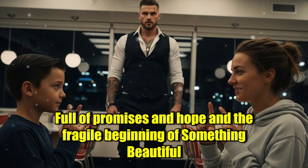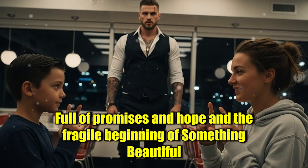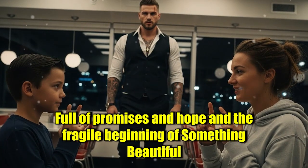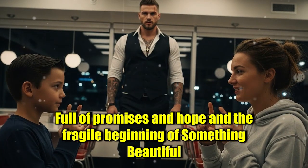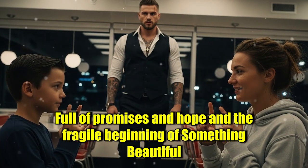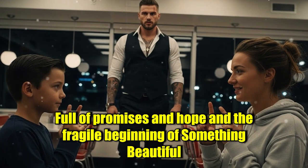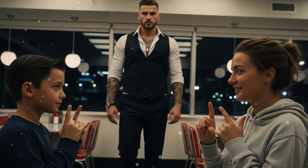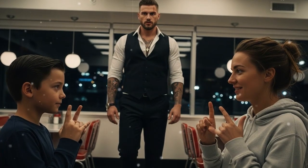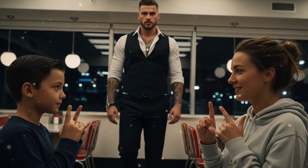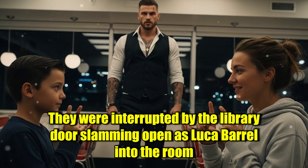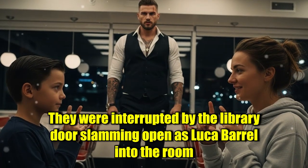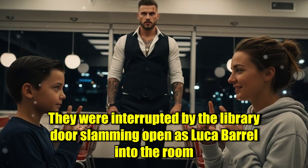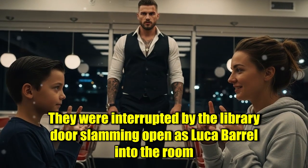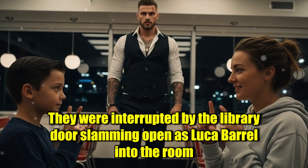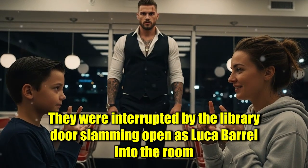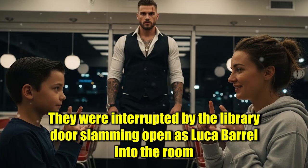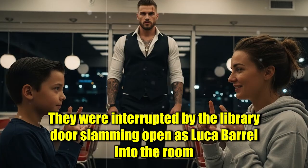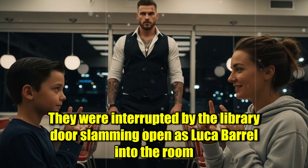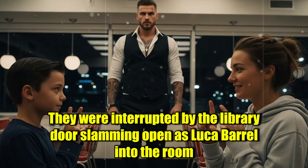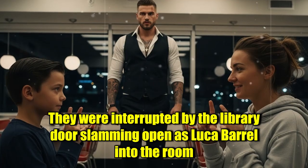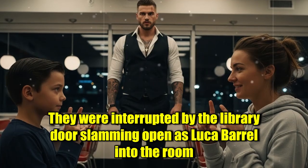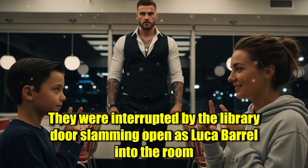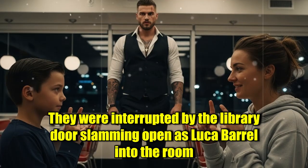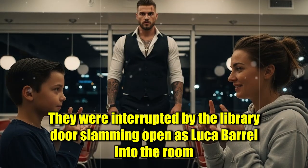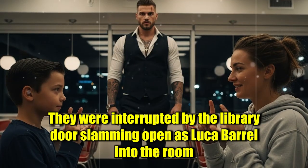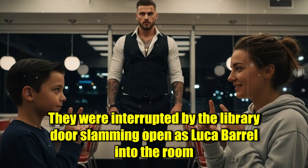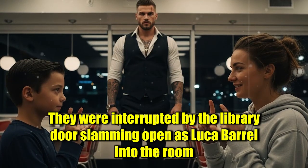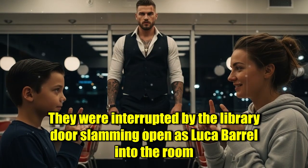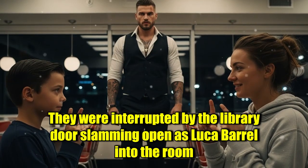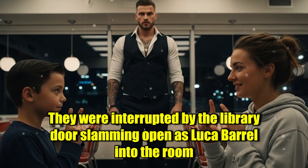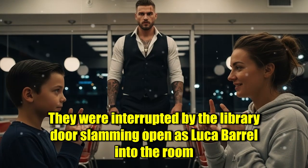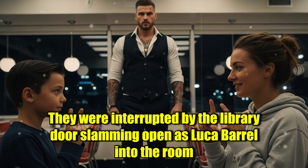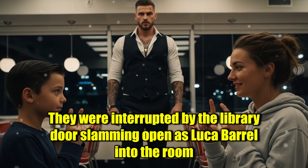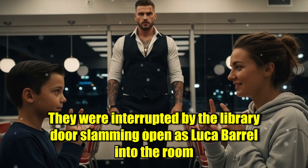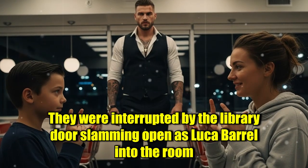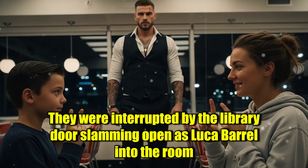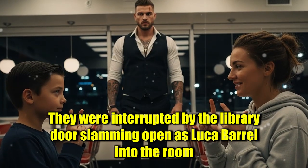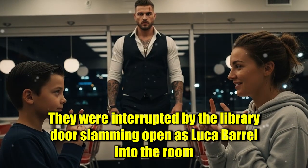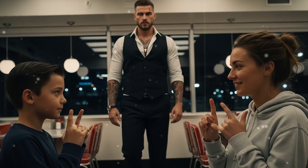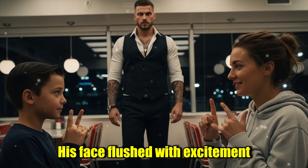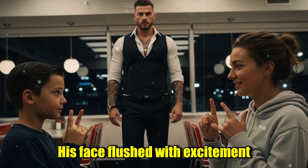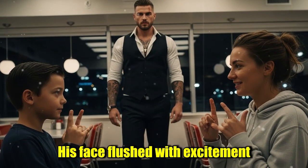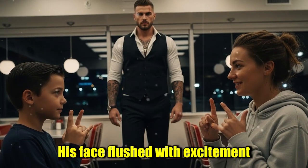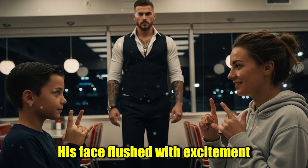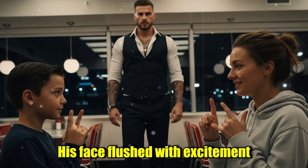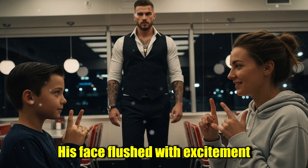something beautiful. They were interrupted by the library door slamming open as Luca barreled into the room, his face flushed